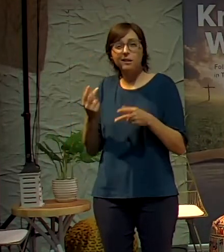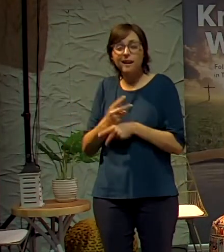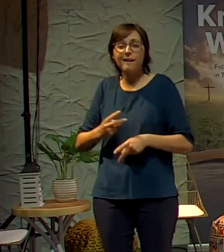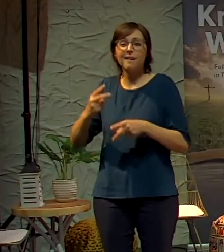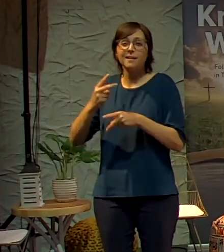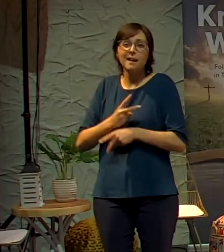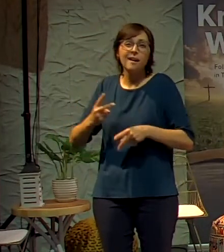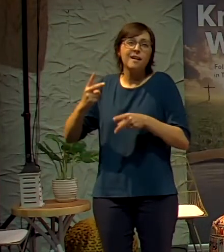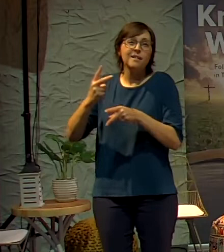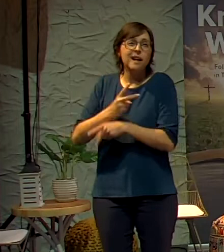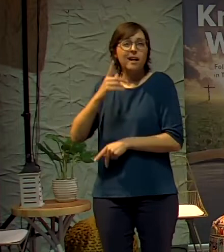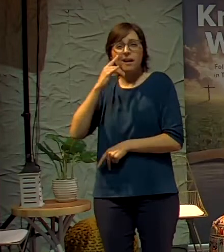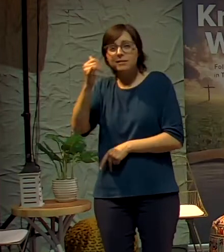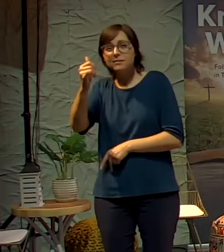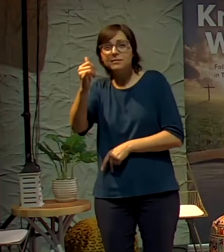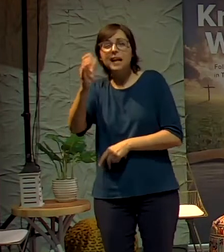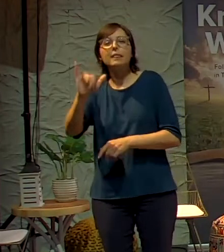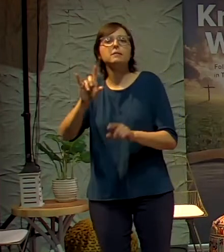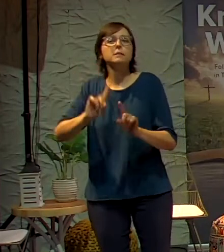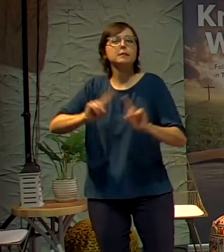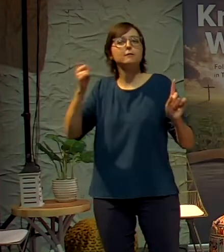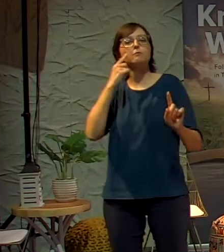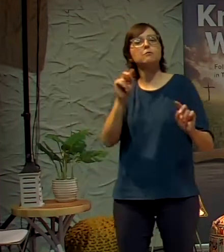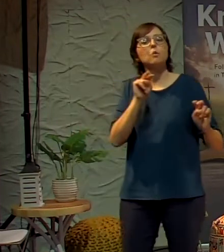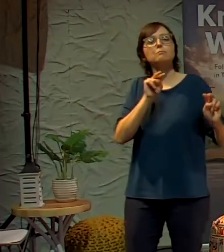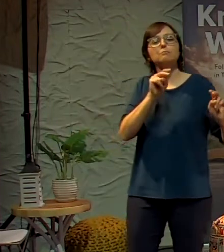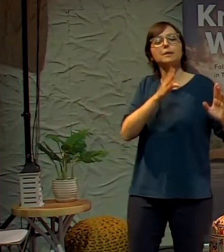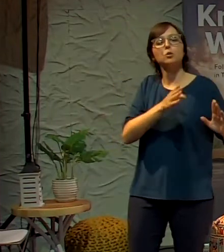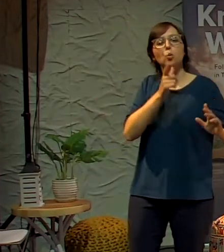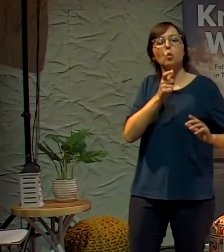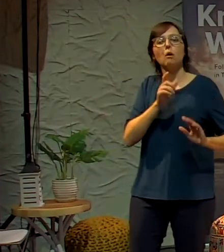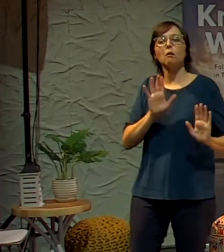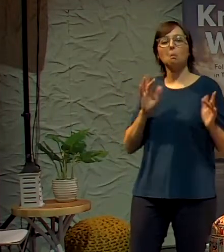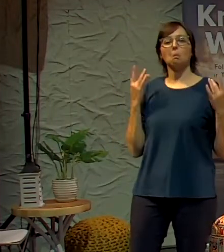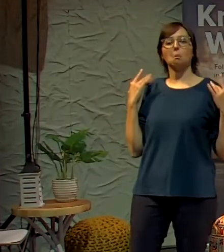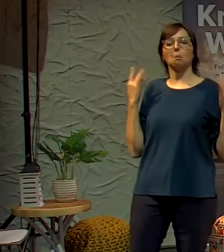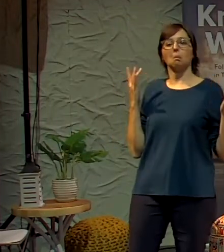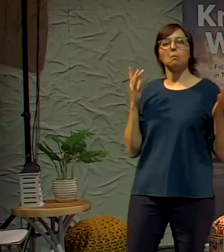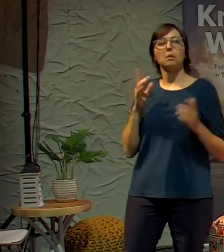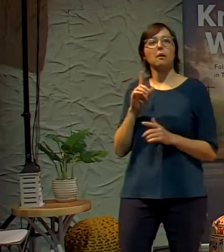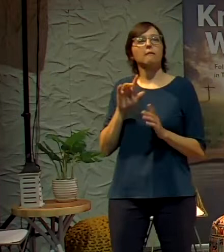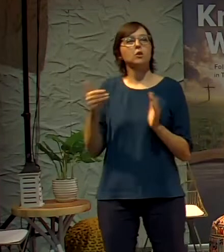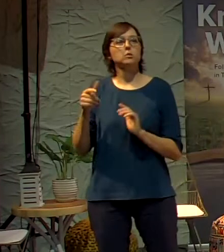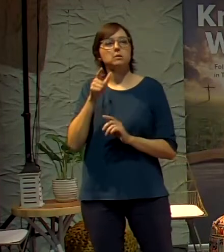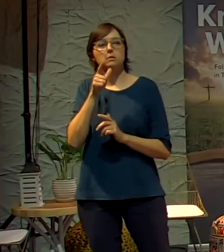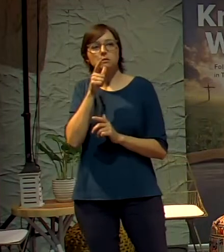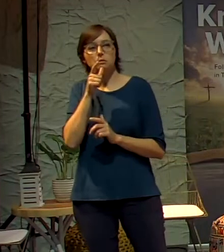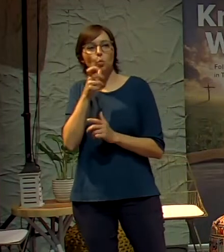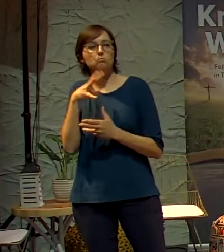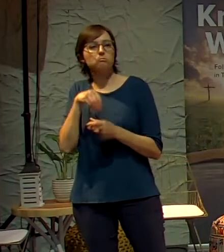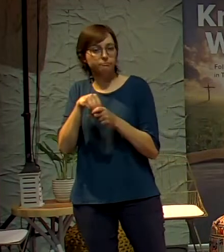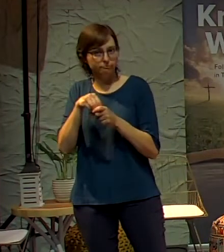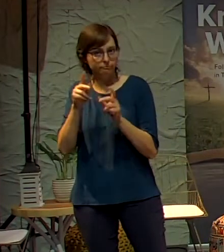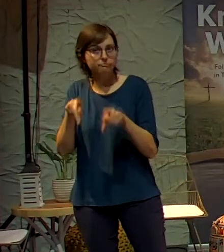is the difference of a harvest spectator versus a harvest hand. The